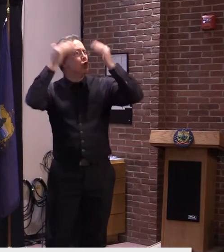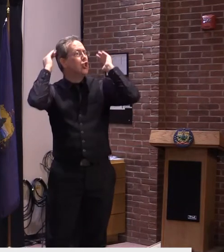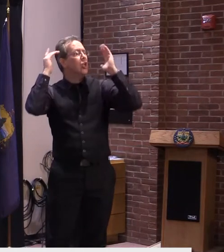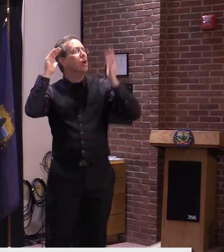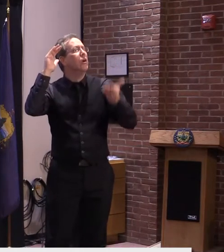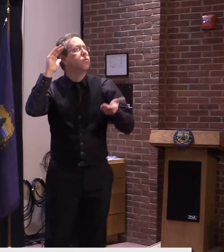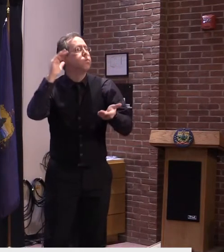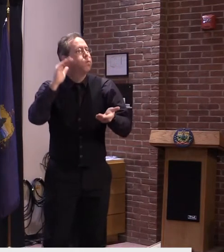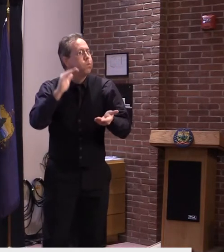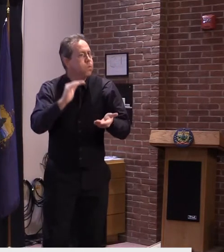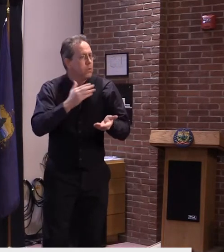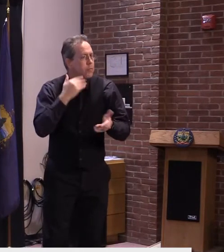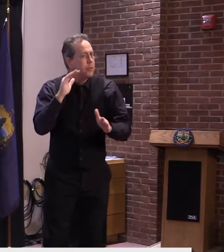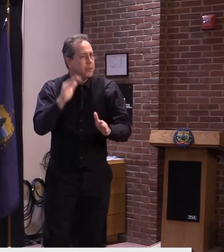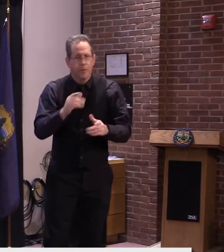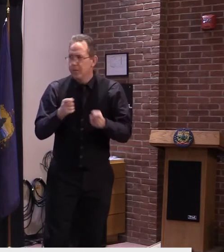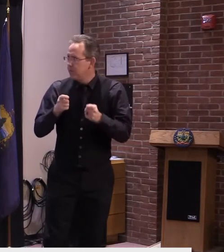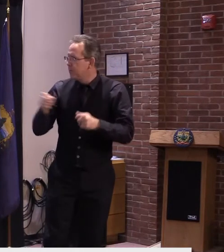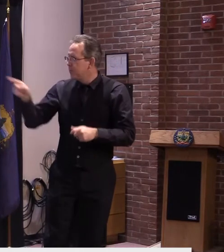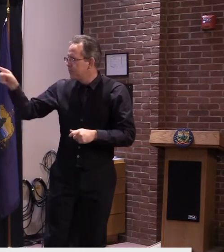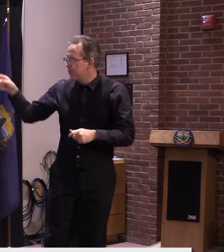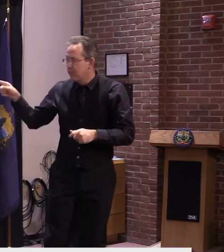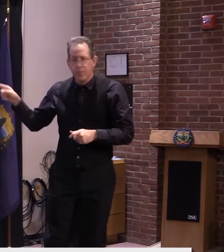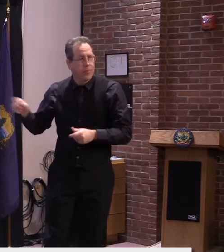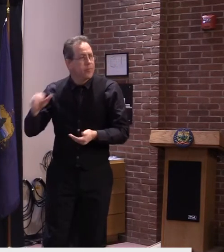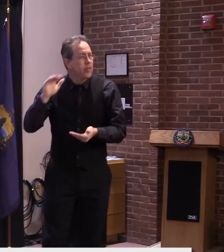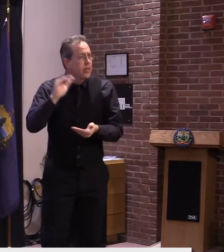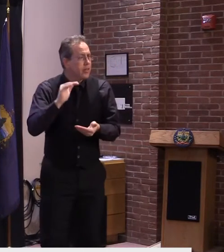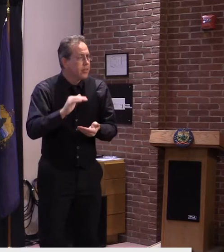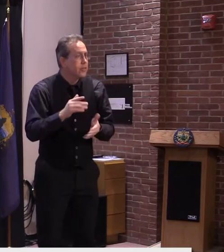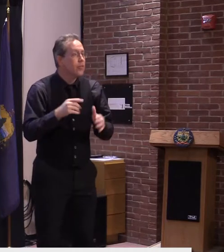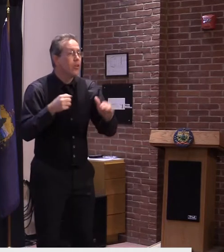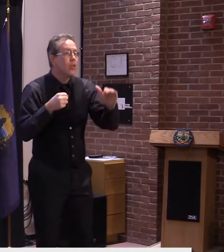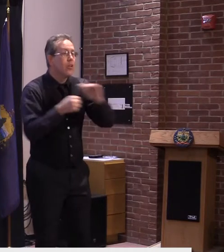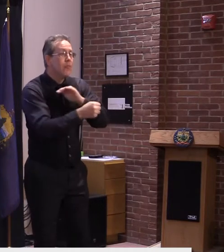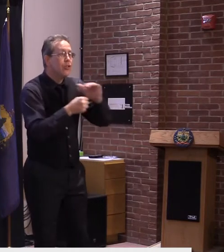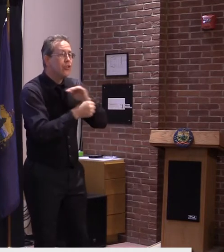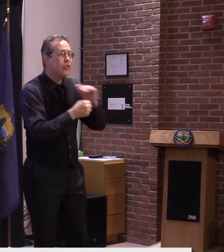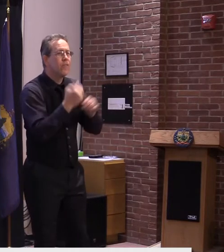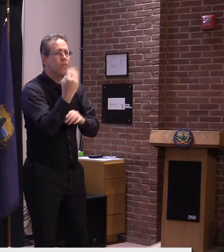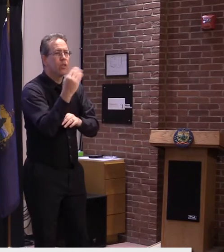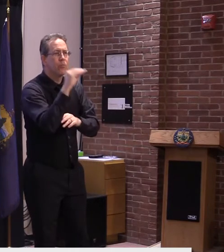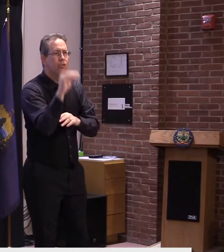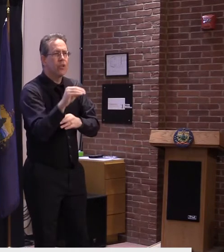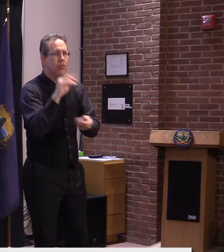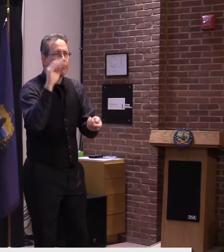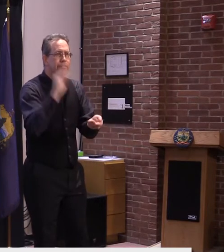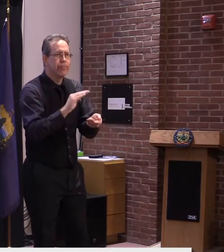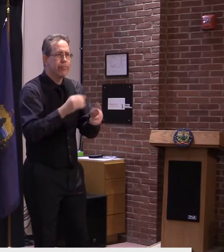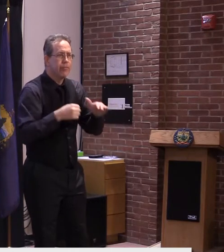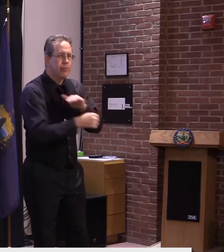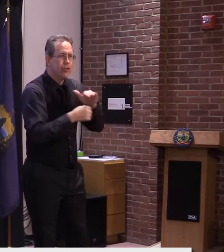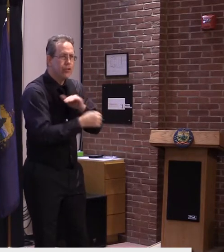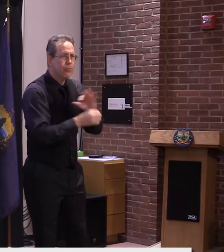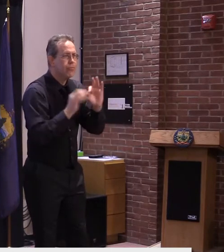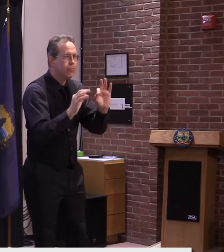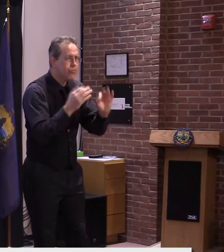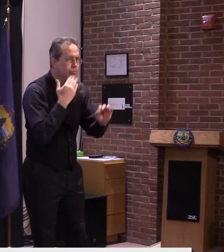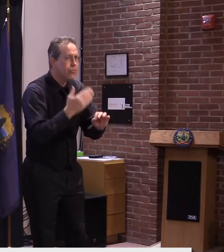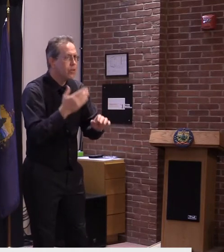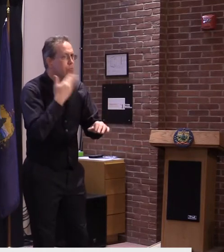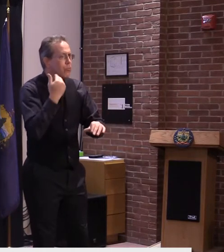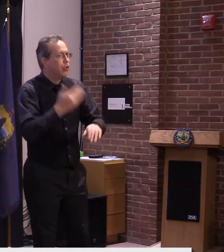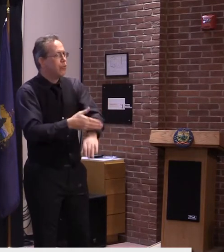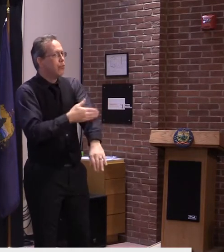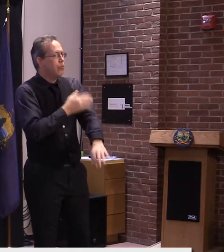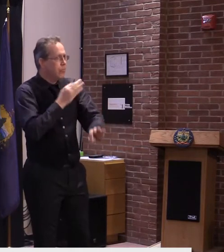down 14% over this past week. So that's an improvement that we've been seeing over the last 2 or 3 weeks. In terms of those that are